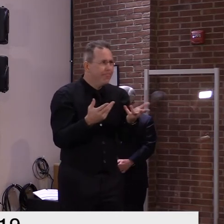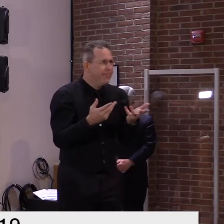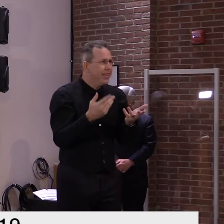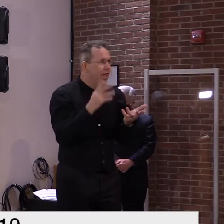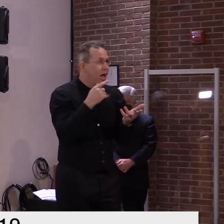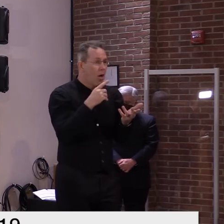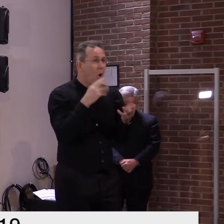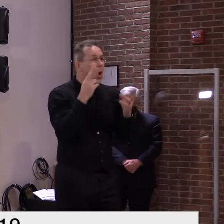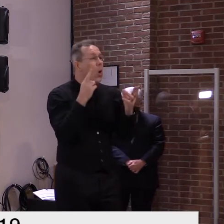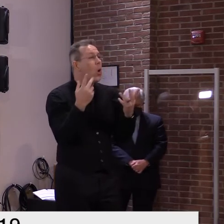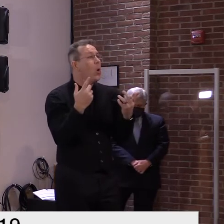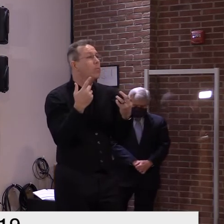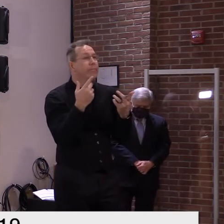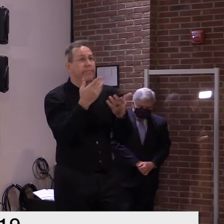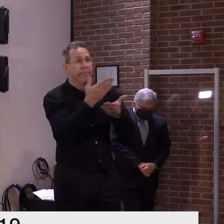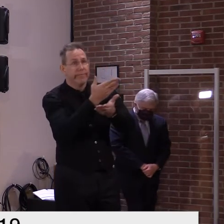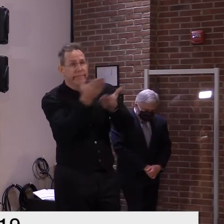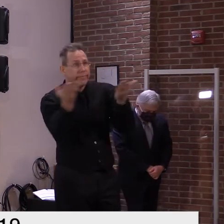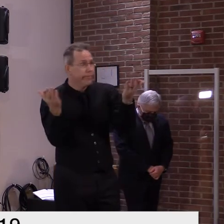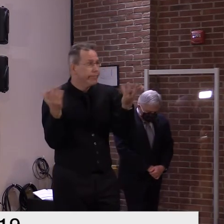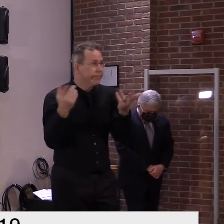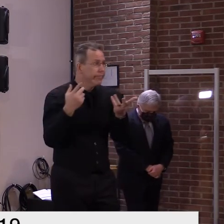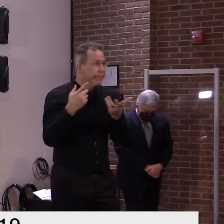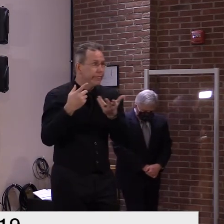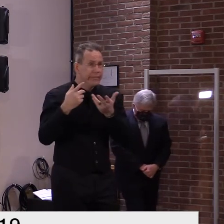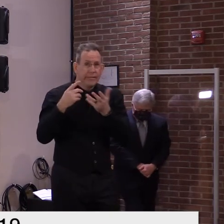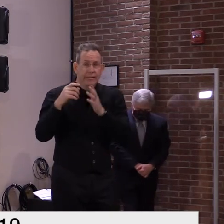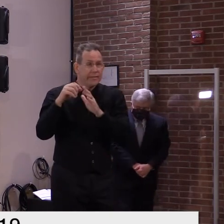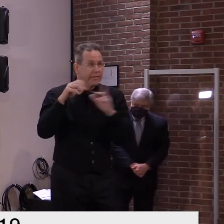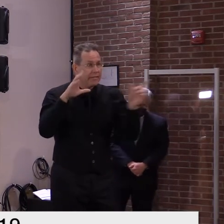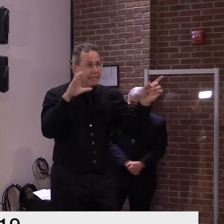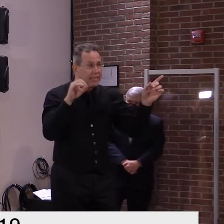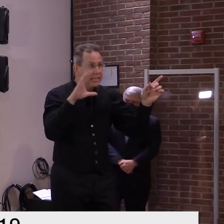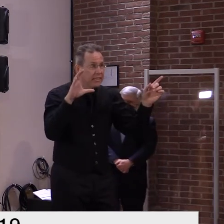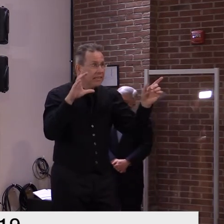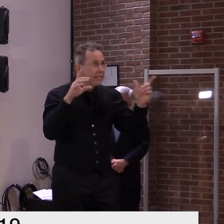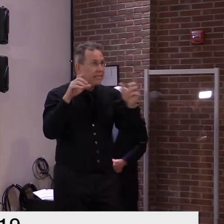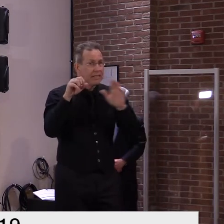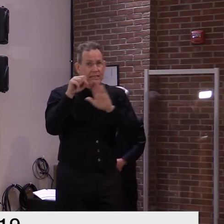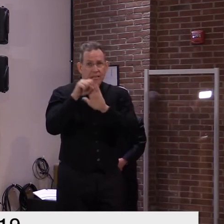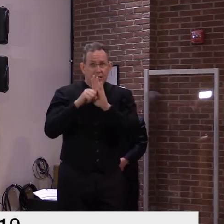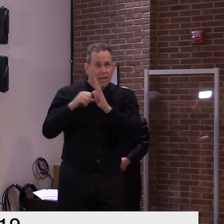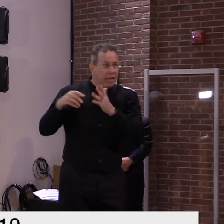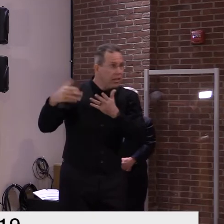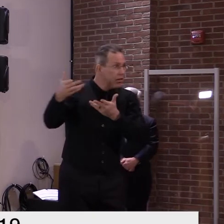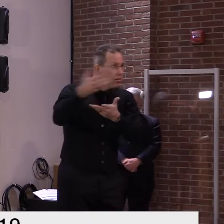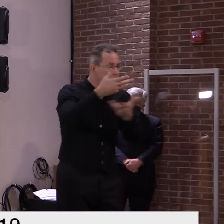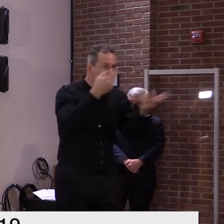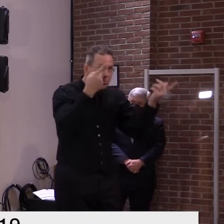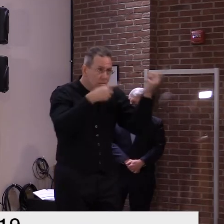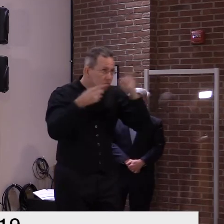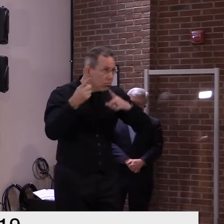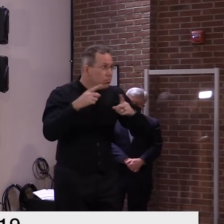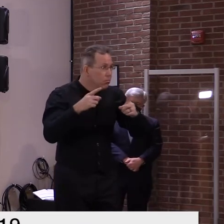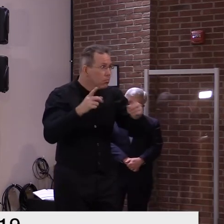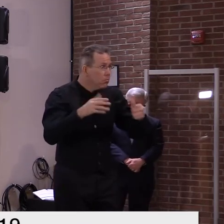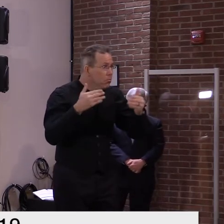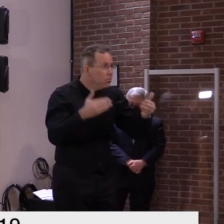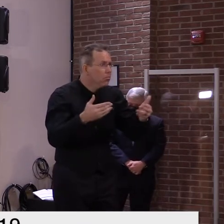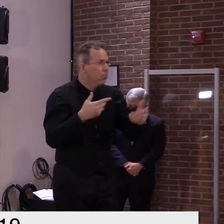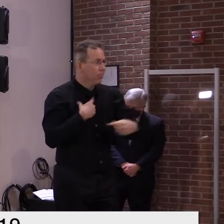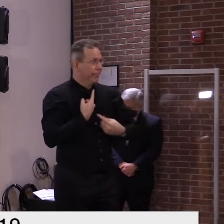And we're looking for the CDC to also weigh in on this. A national strategy would make much more sense